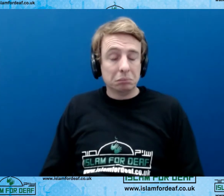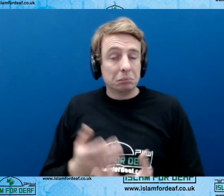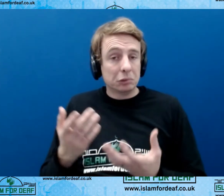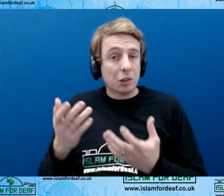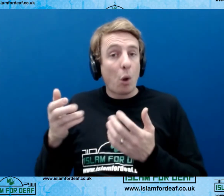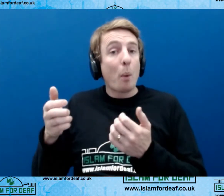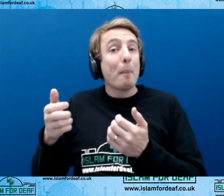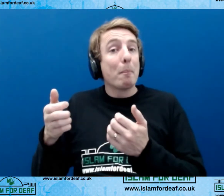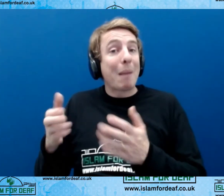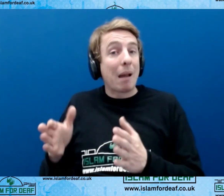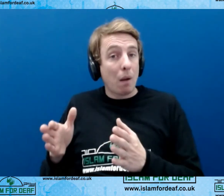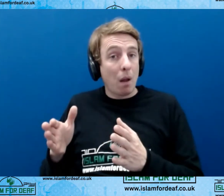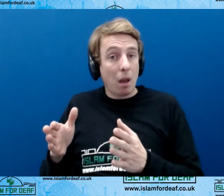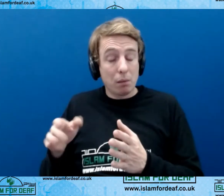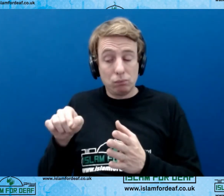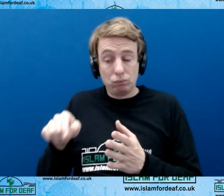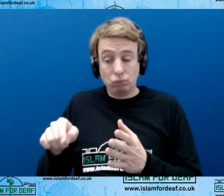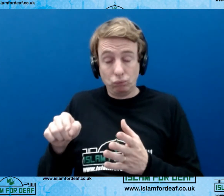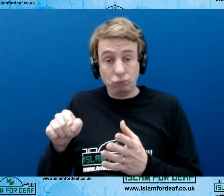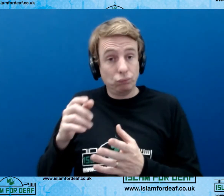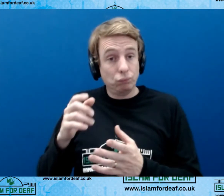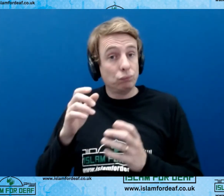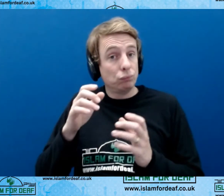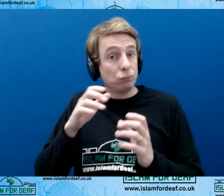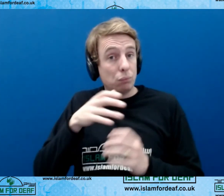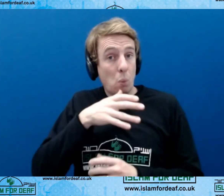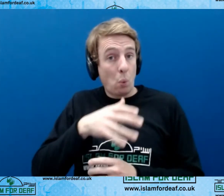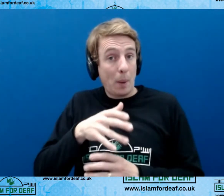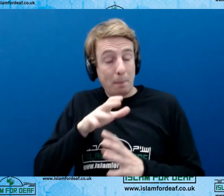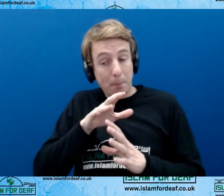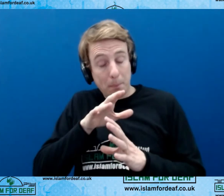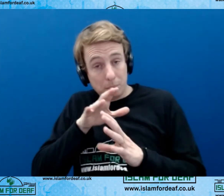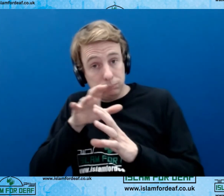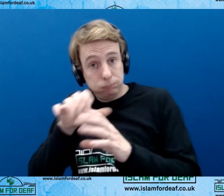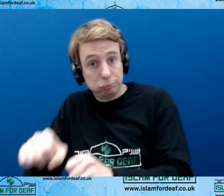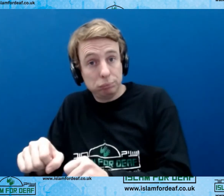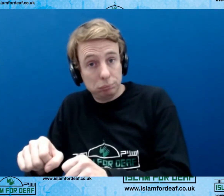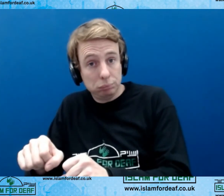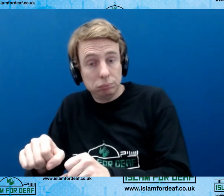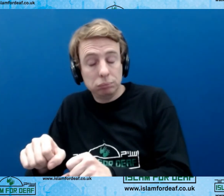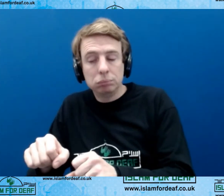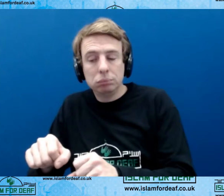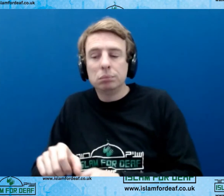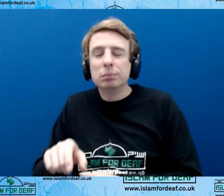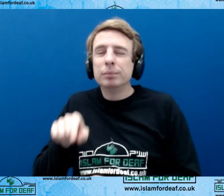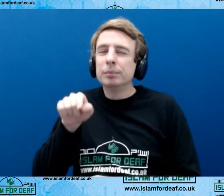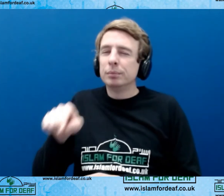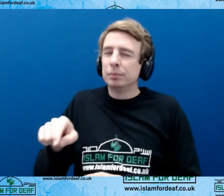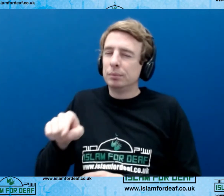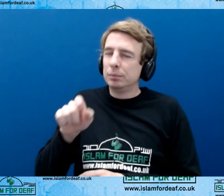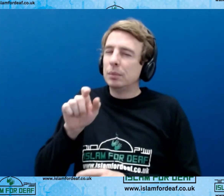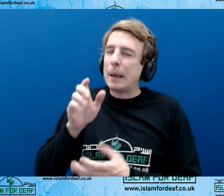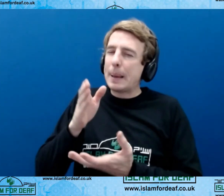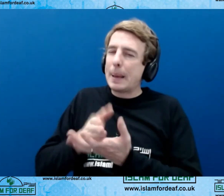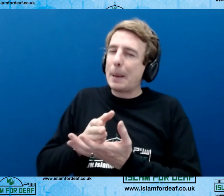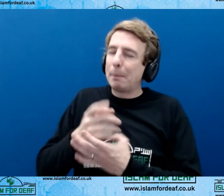blessings be upon him, he would enact this commandment. And in his prayer, he would say, glory,